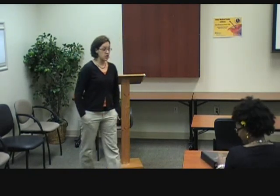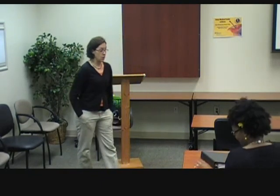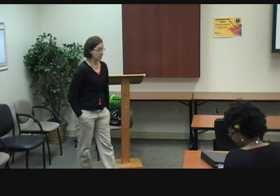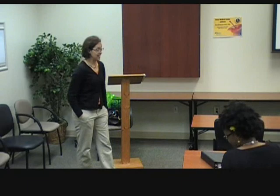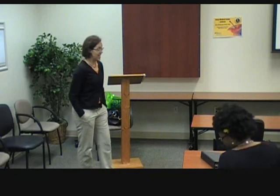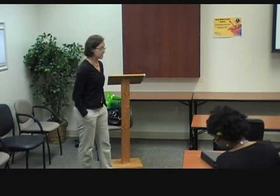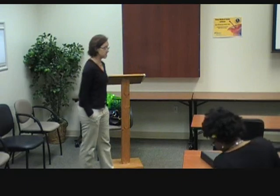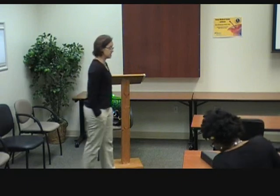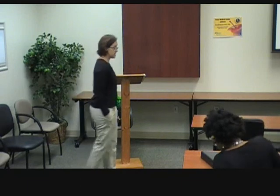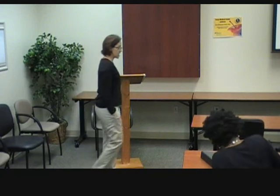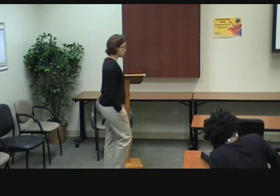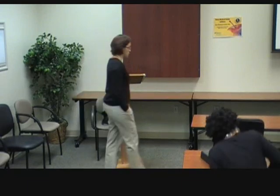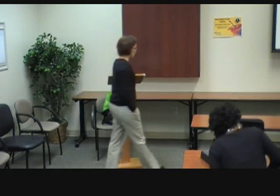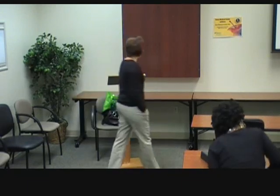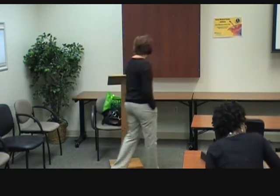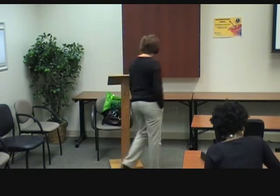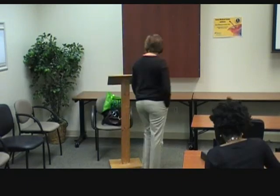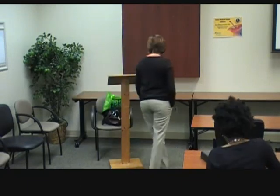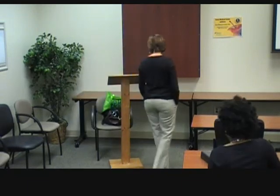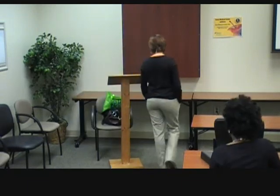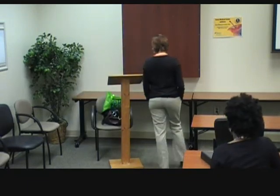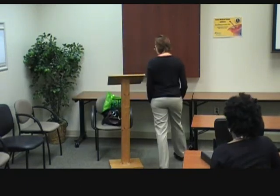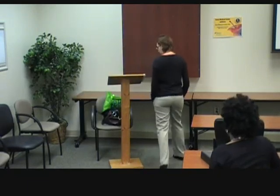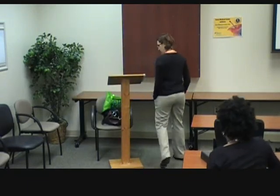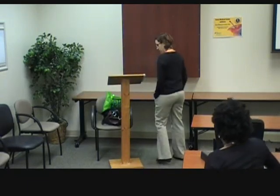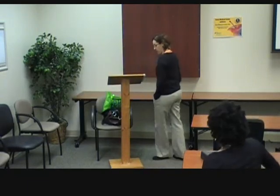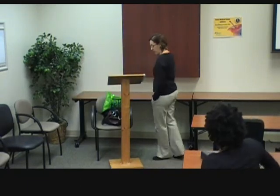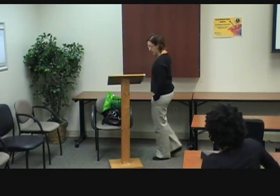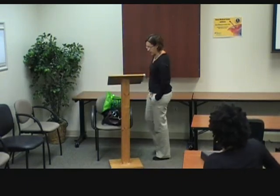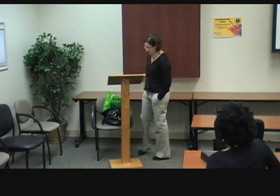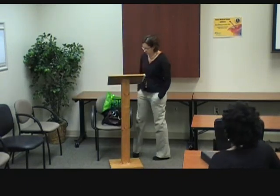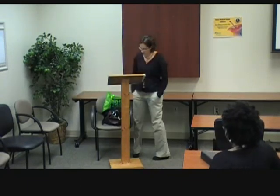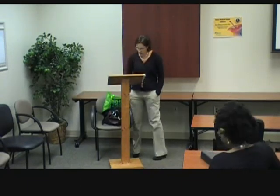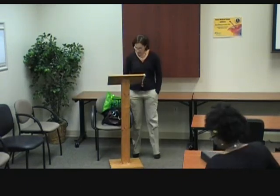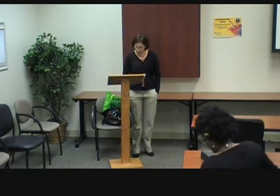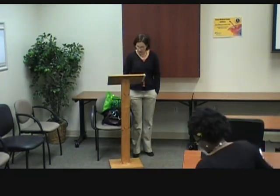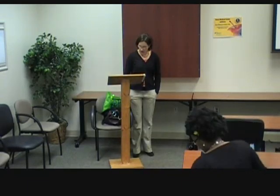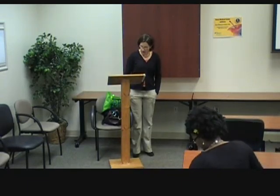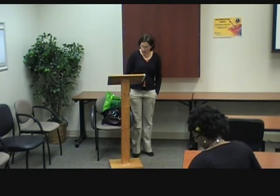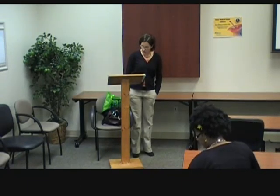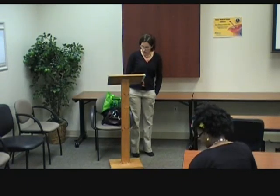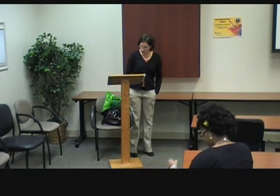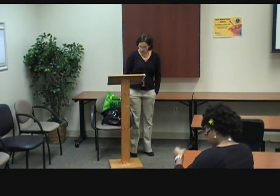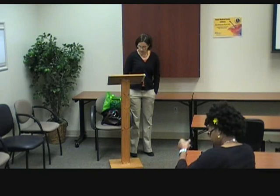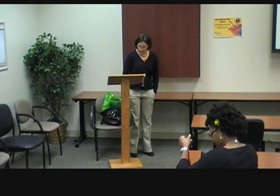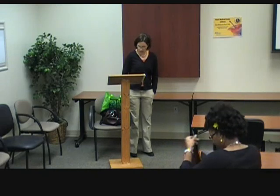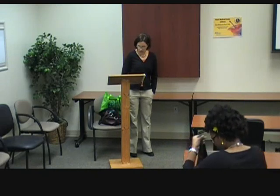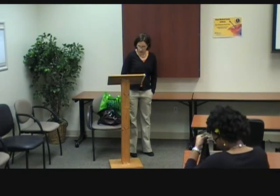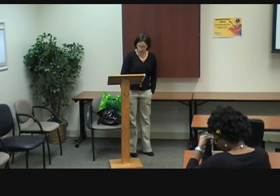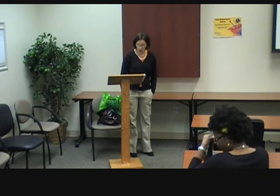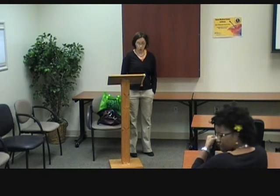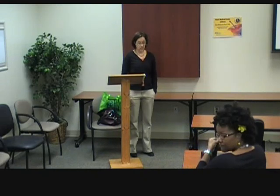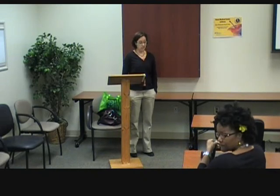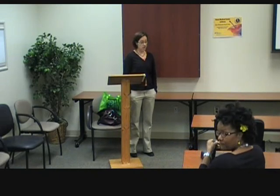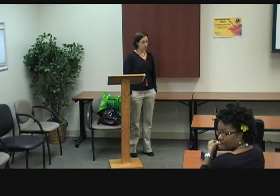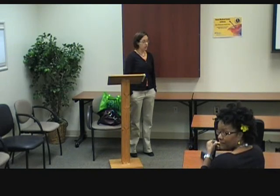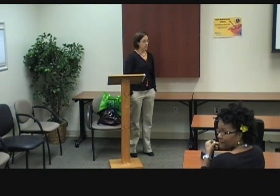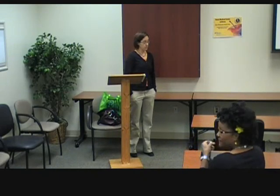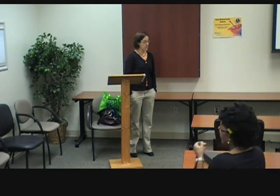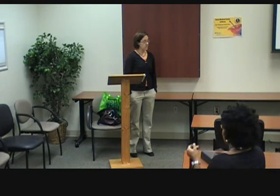You all did excellent. Next week we're going to, actually haven't thought that far ahead. But we're not going to do, as far as our quizzes go, it'll be